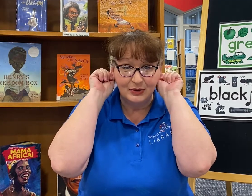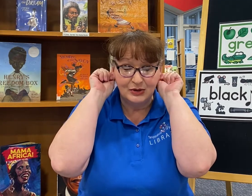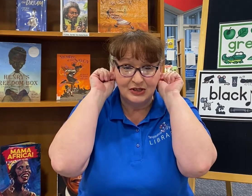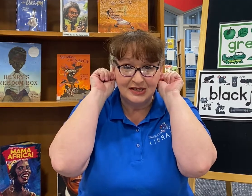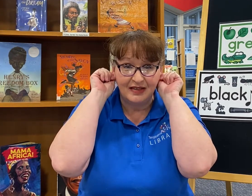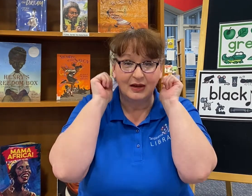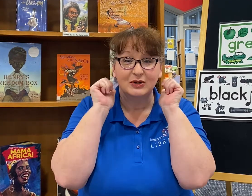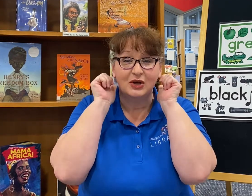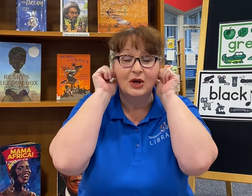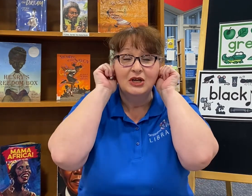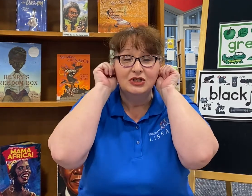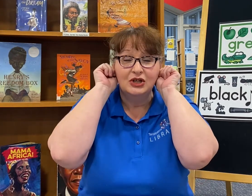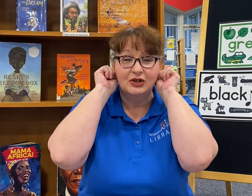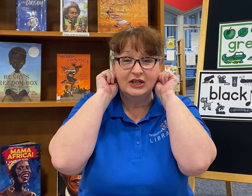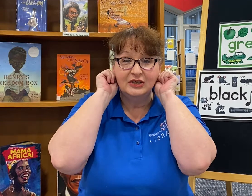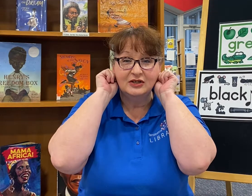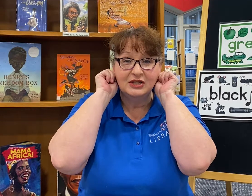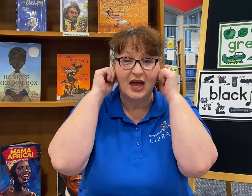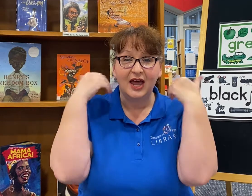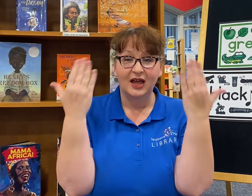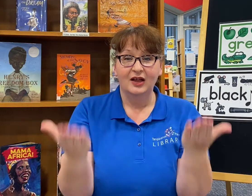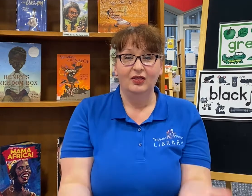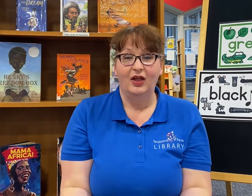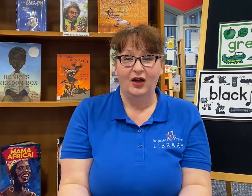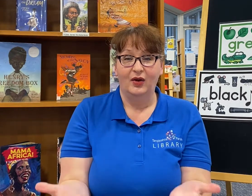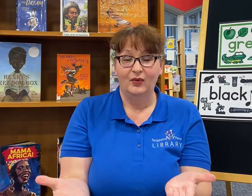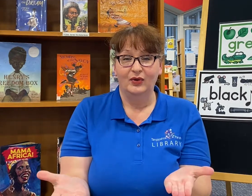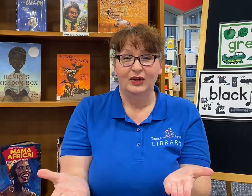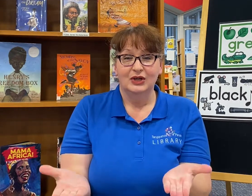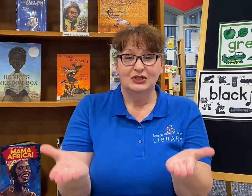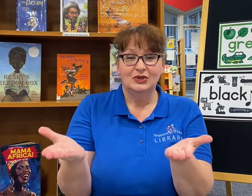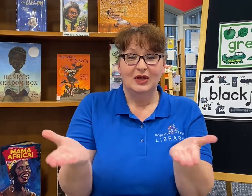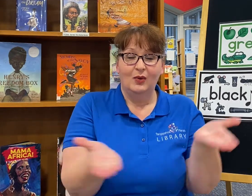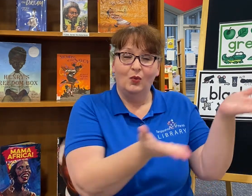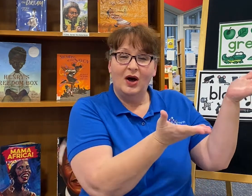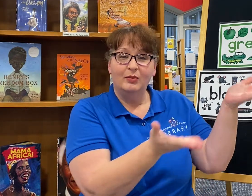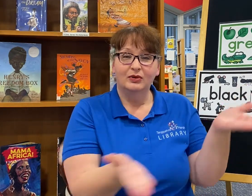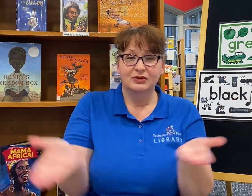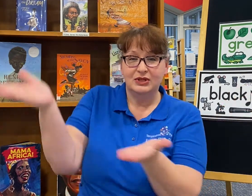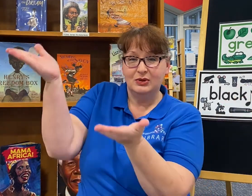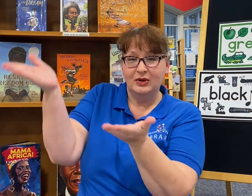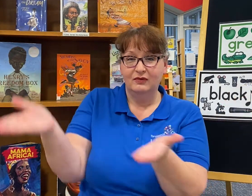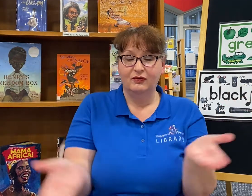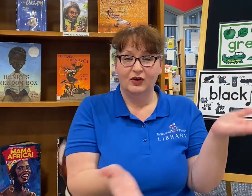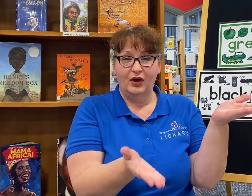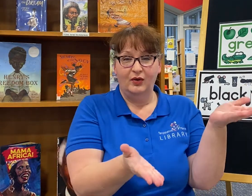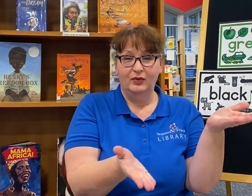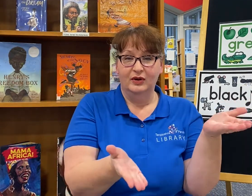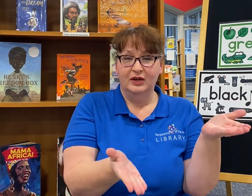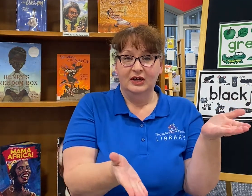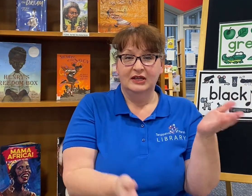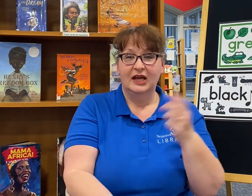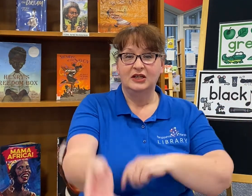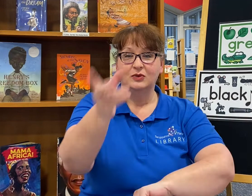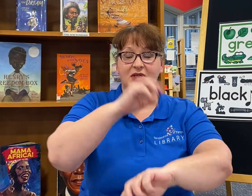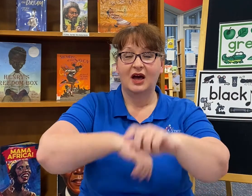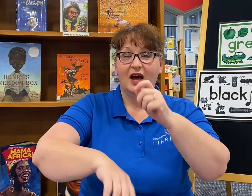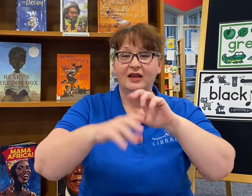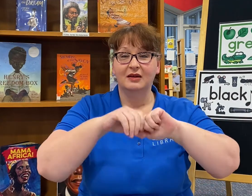in sign language. So do your ears hang low? Do they wobble to and fro? Can you tie them in